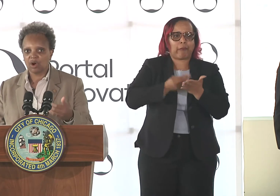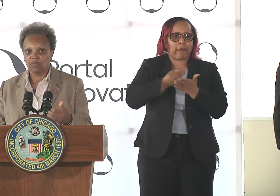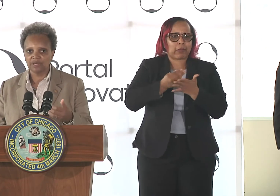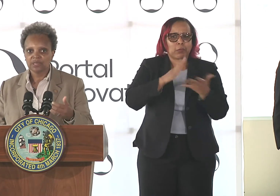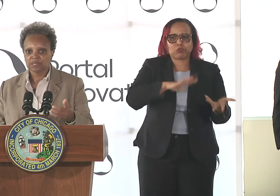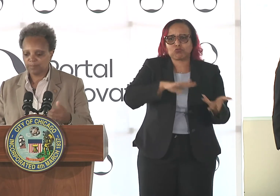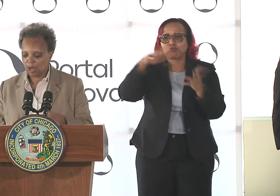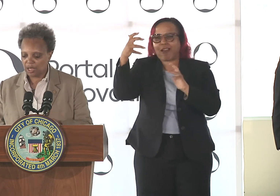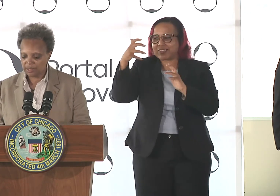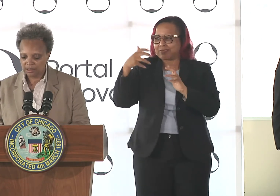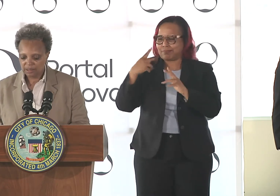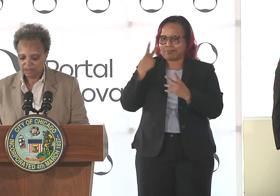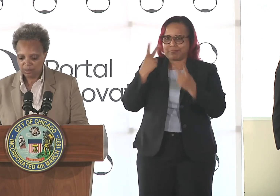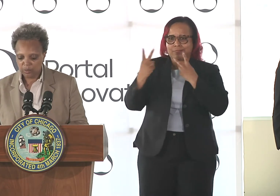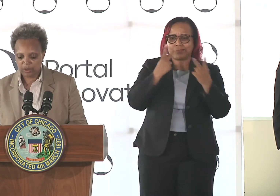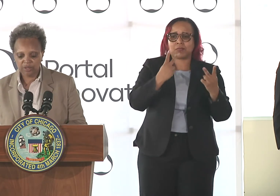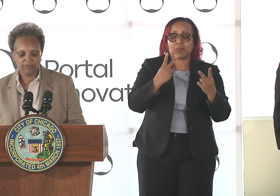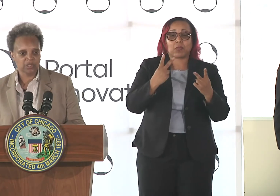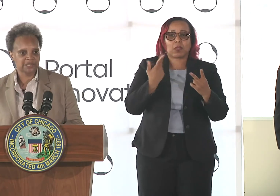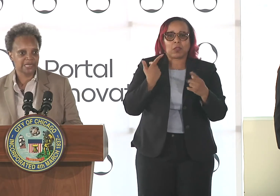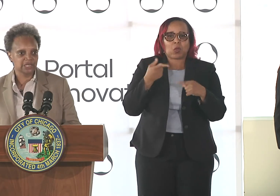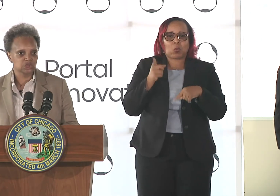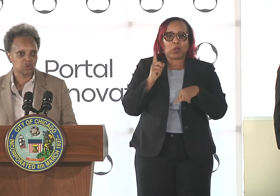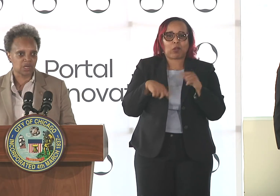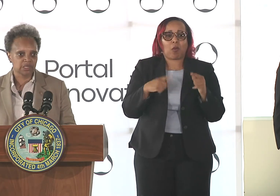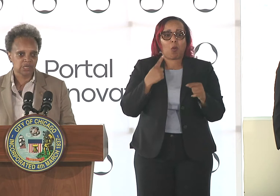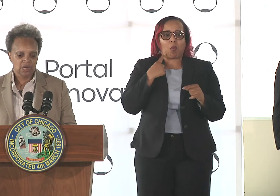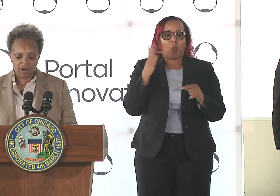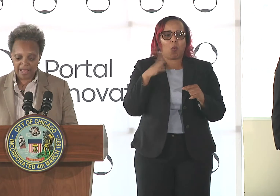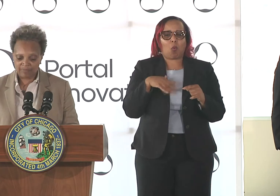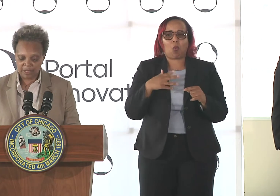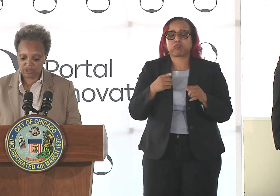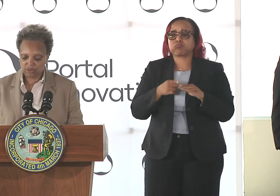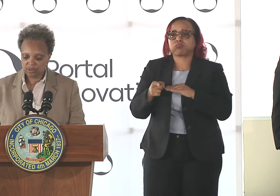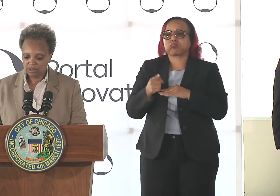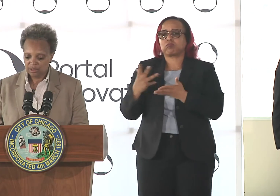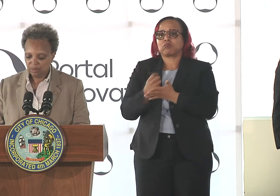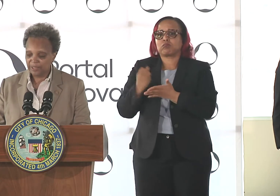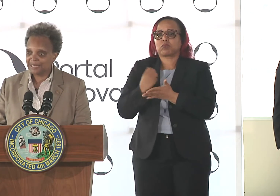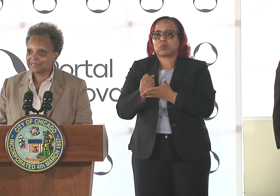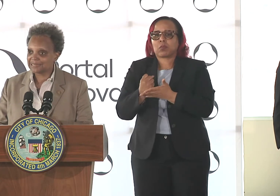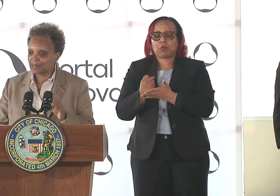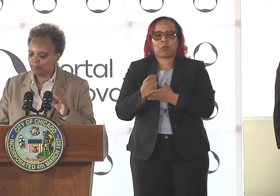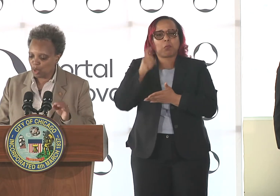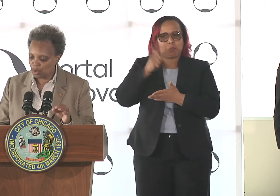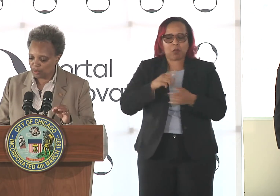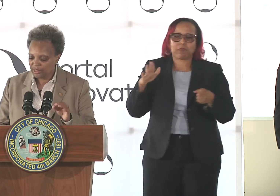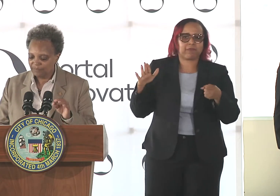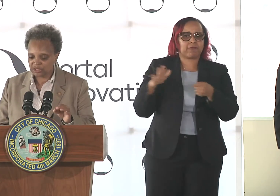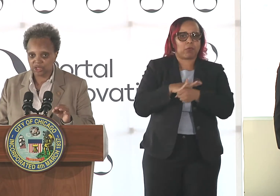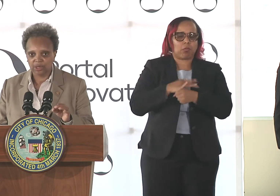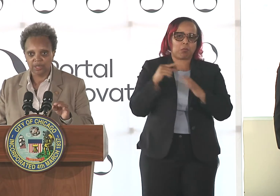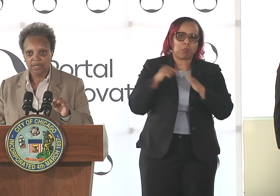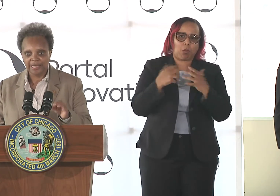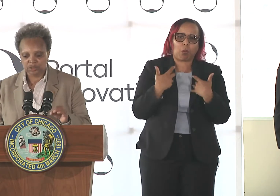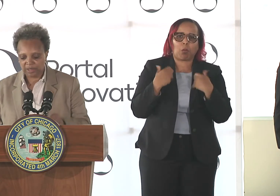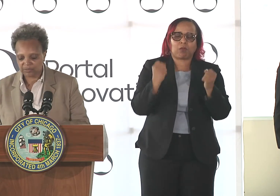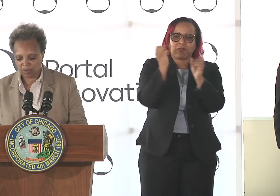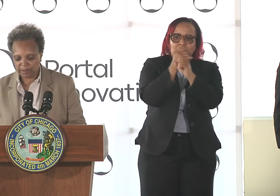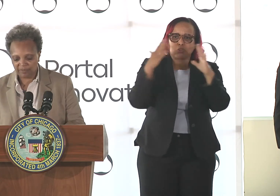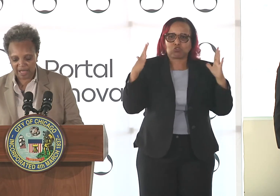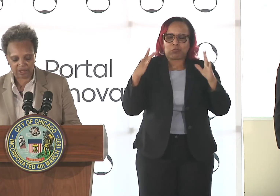that COVID spawned, we couldn't afford to take any shortcuts or half measures. We needed to take bold, visionary,